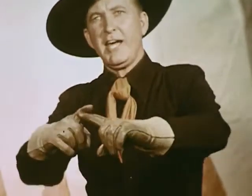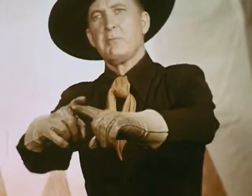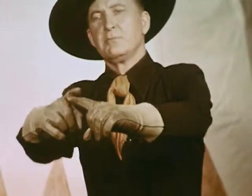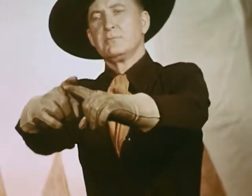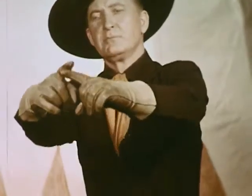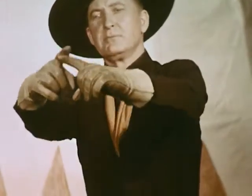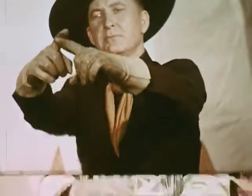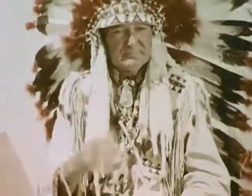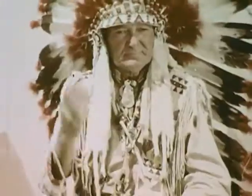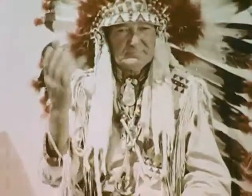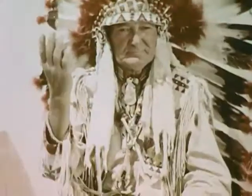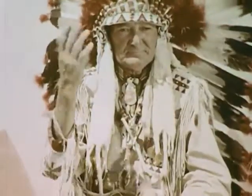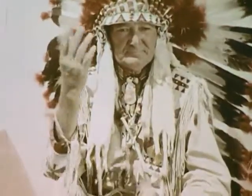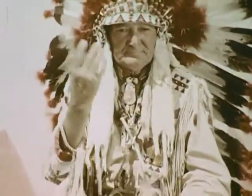camps.